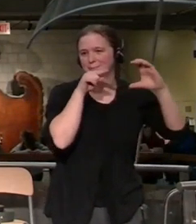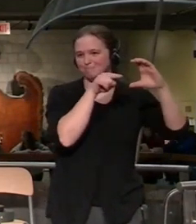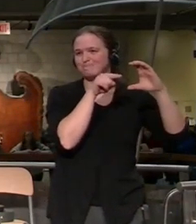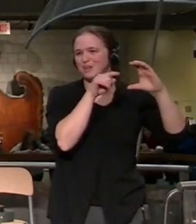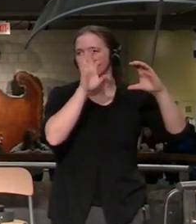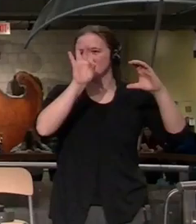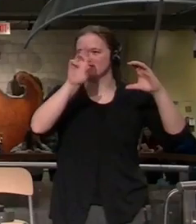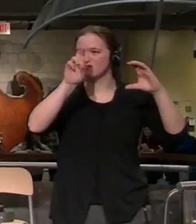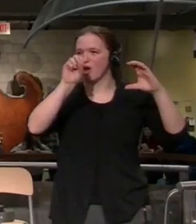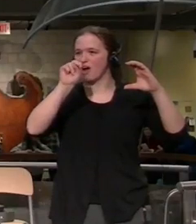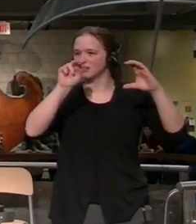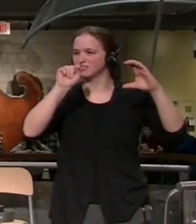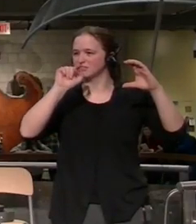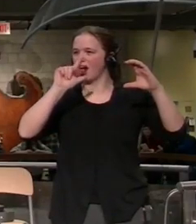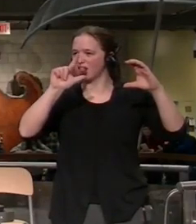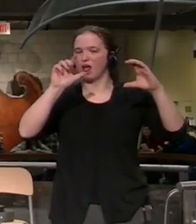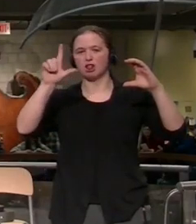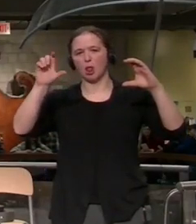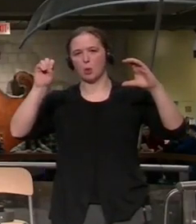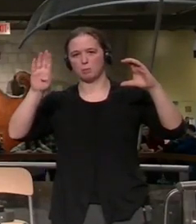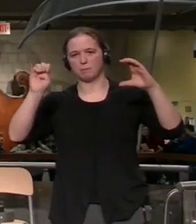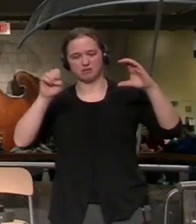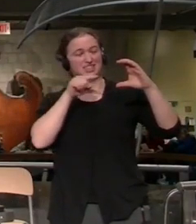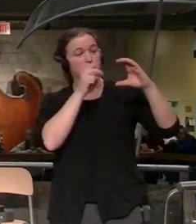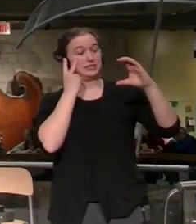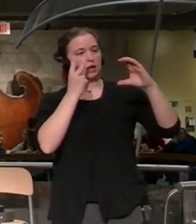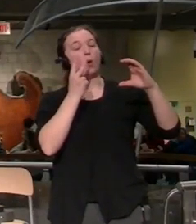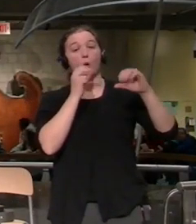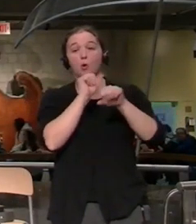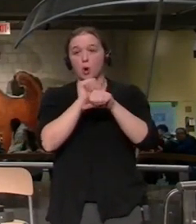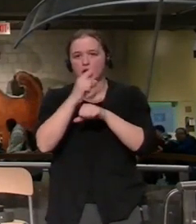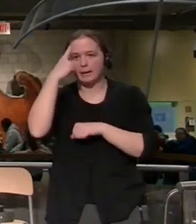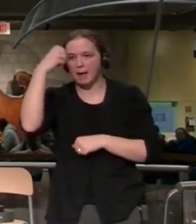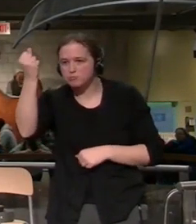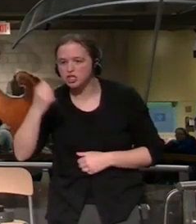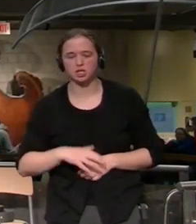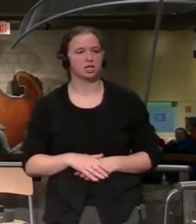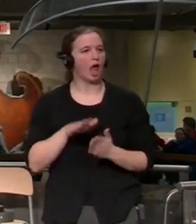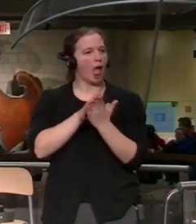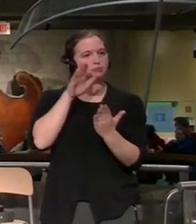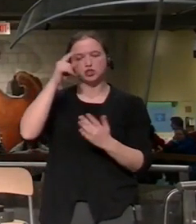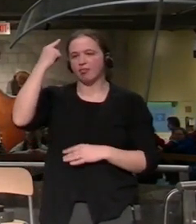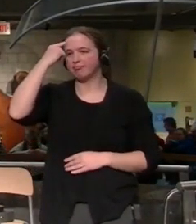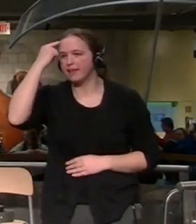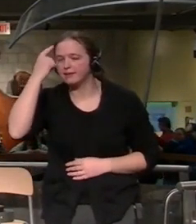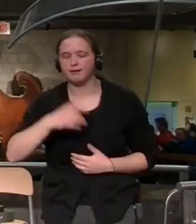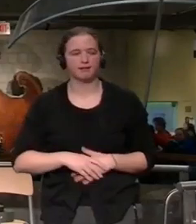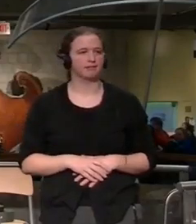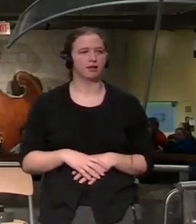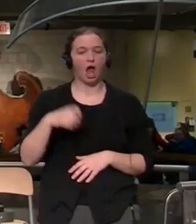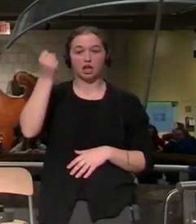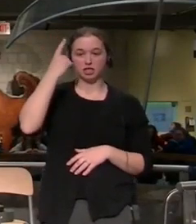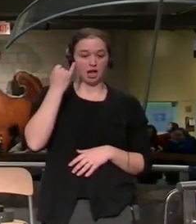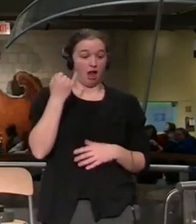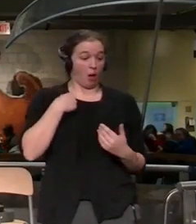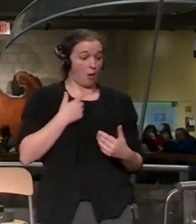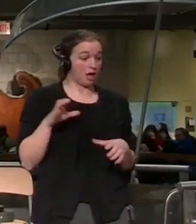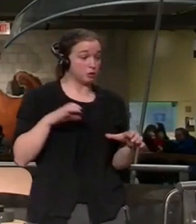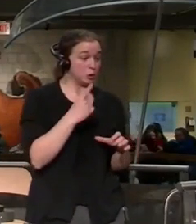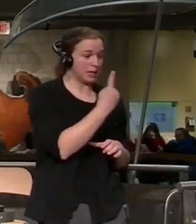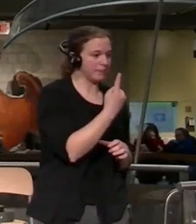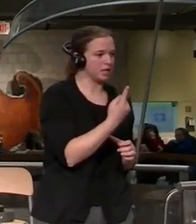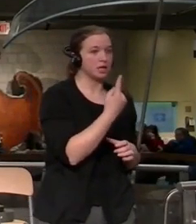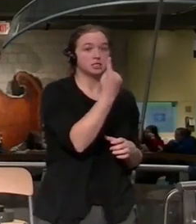things like working memory, abstract thinking, understanding consequences, being able to have what's called